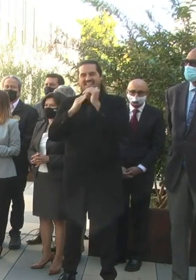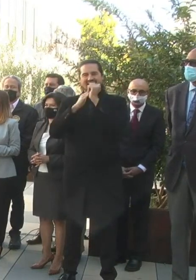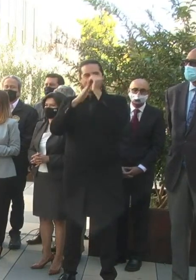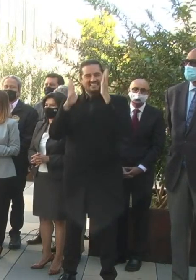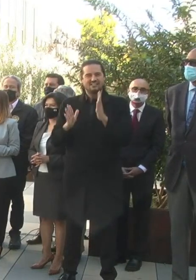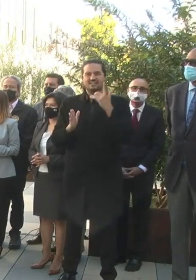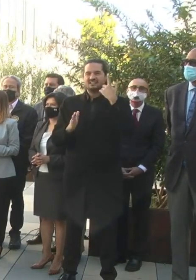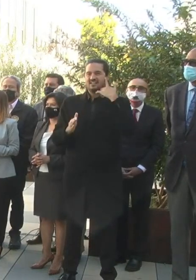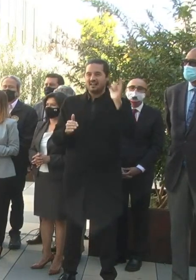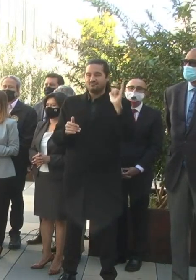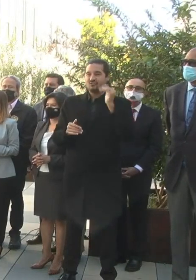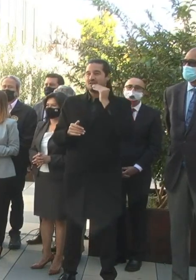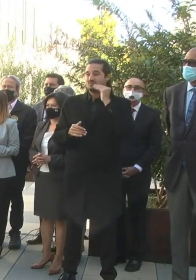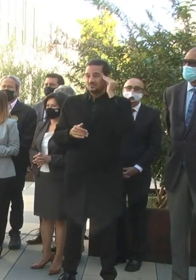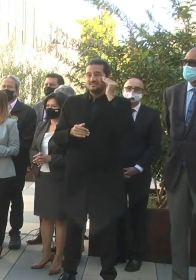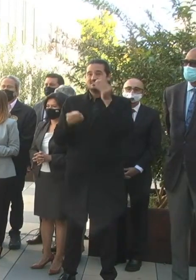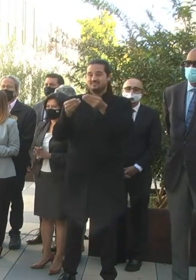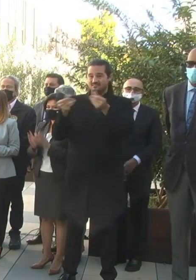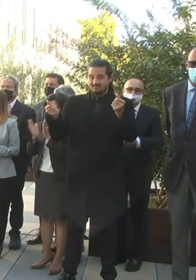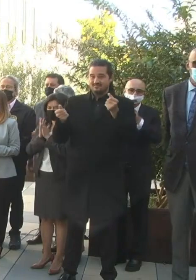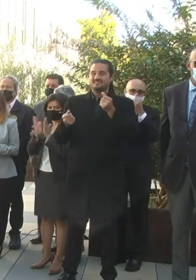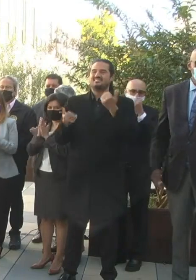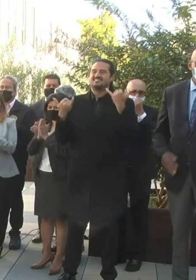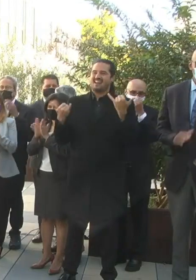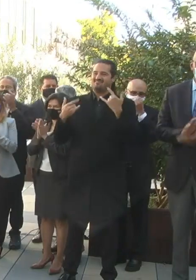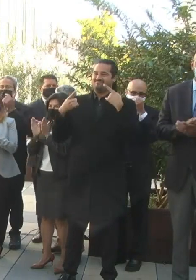the reality today, and that is Governor Gavin Newsom.